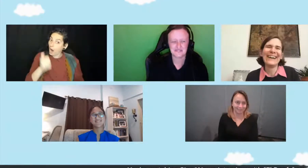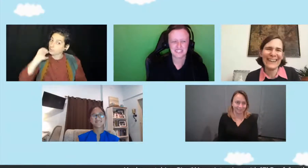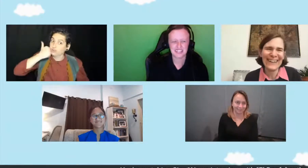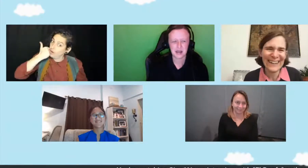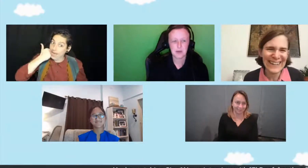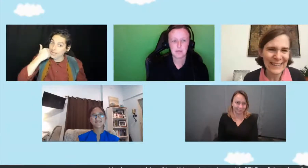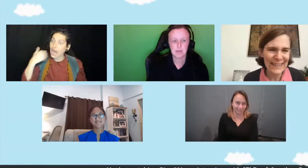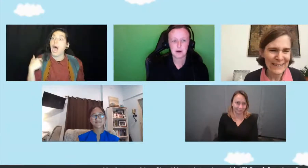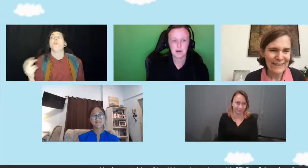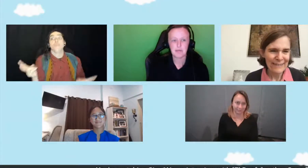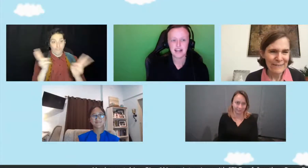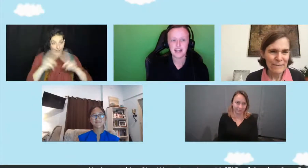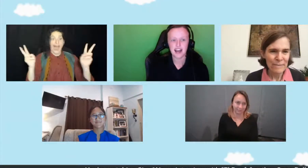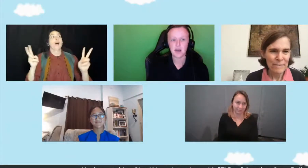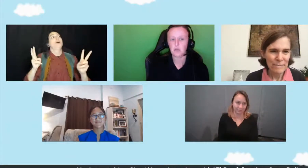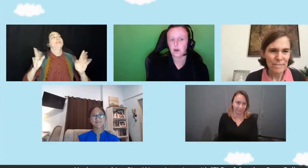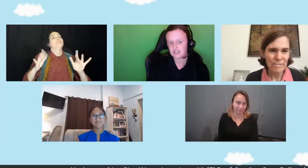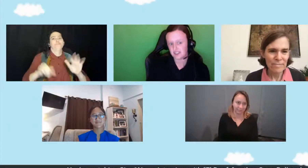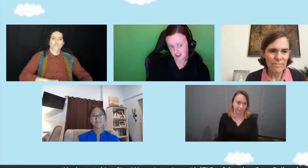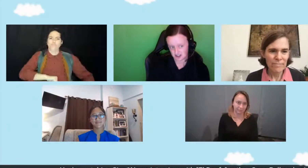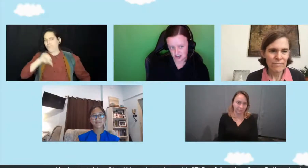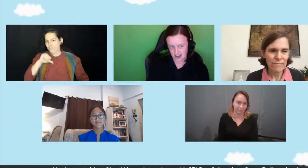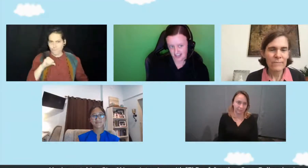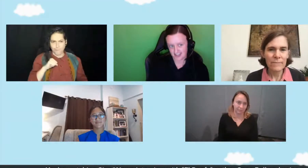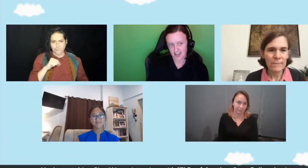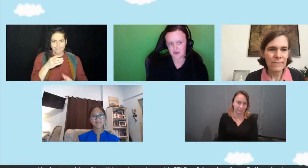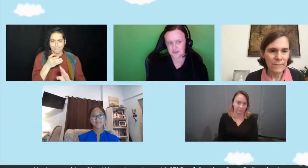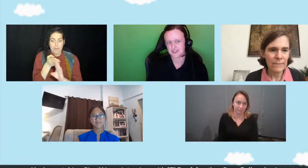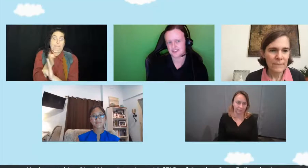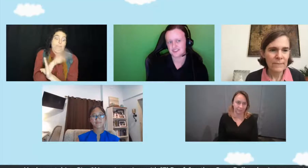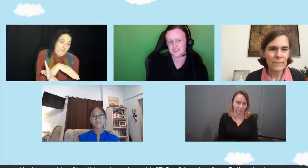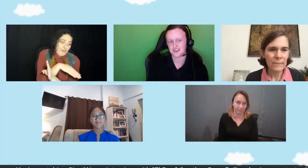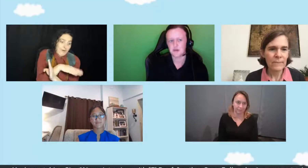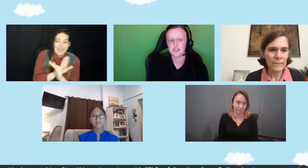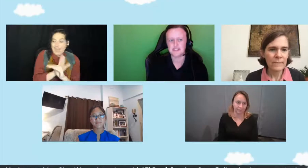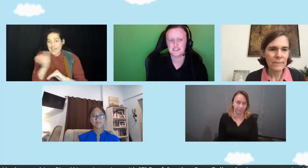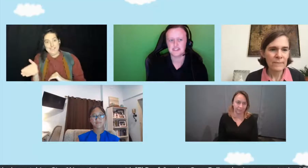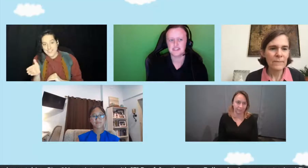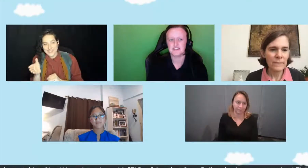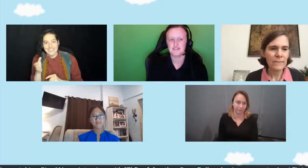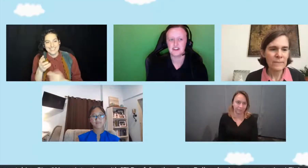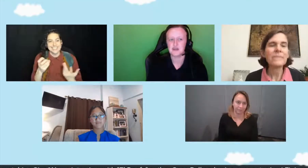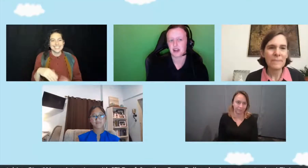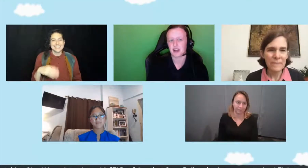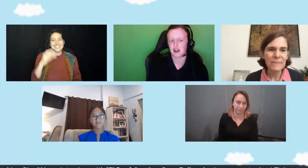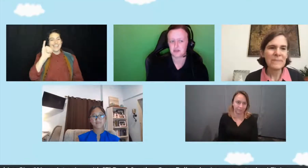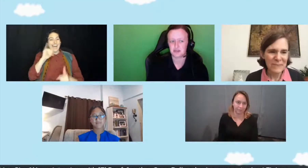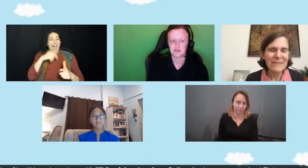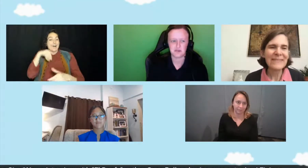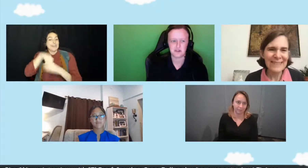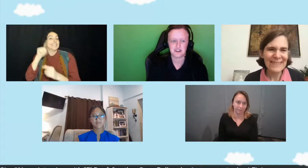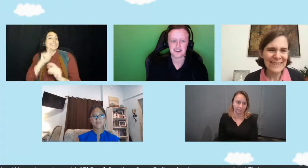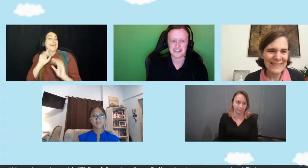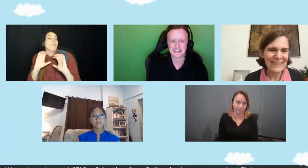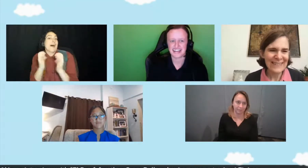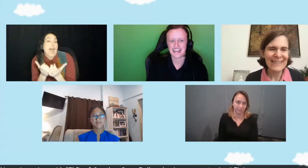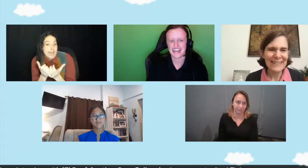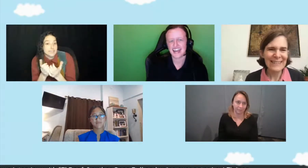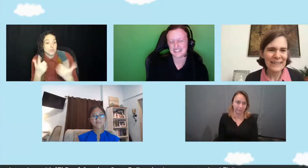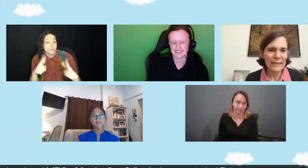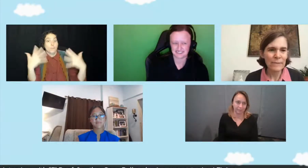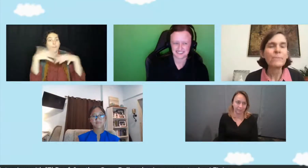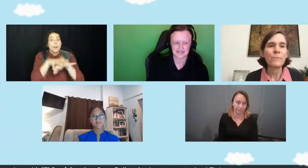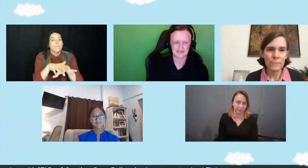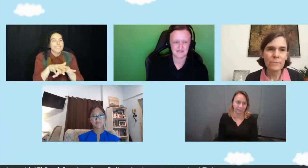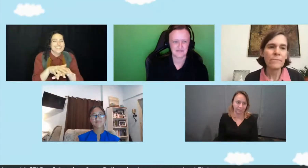So, but I was not shy. I was always very proud before